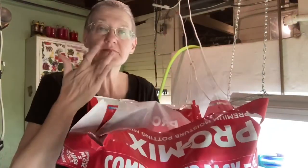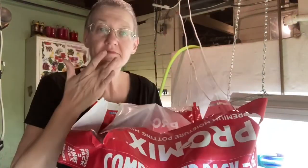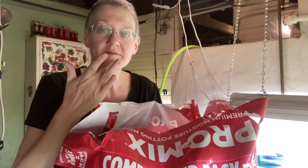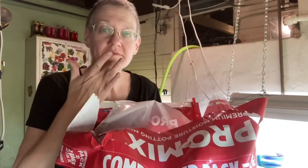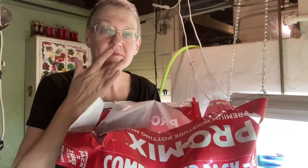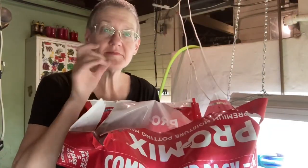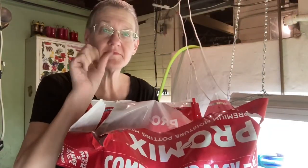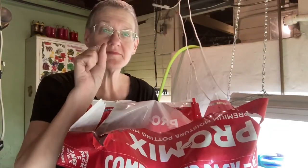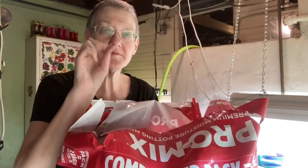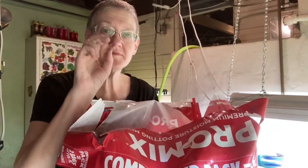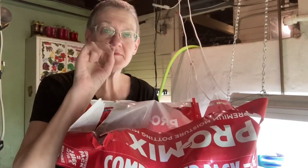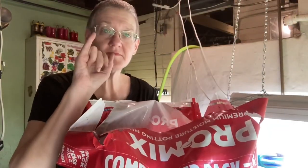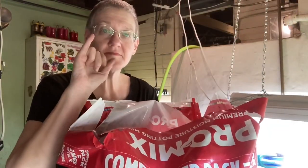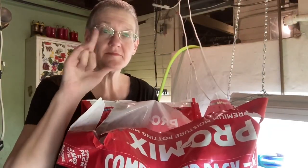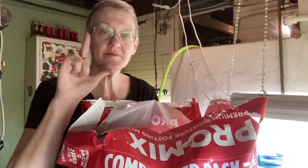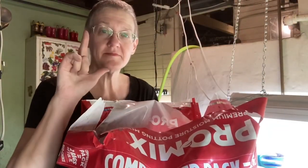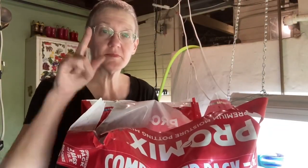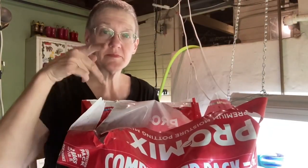Now this is my favorite potting mix.